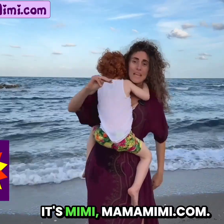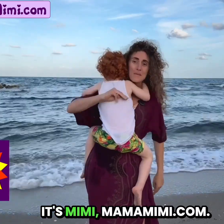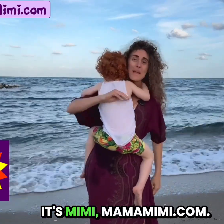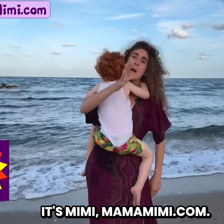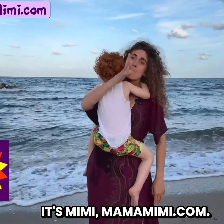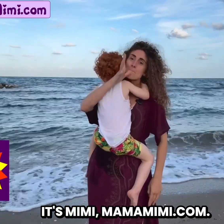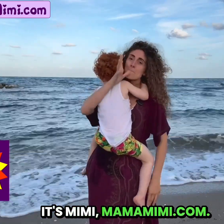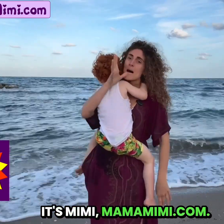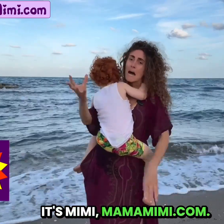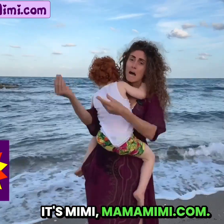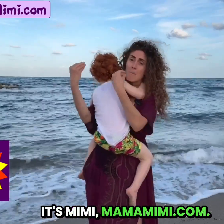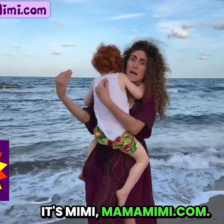Mimi.